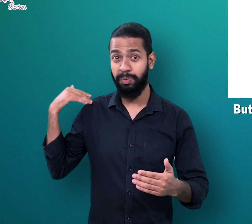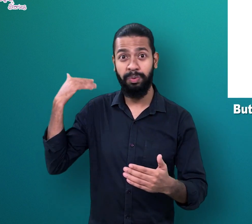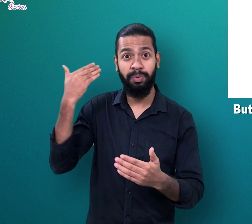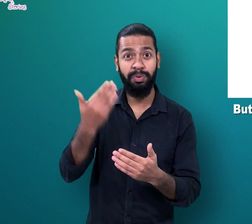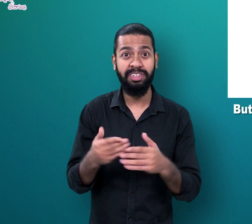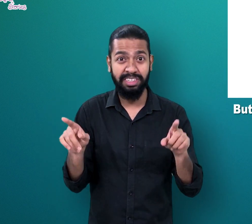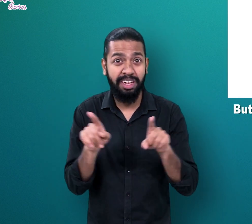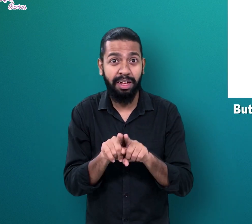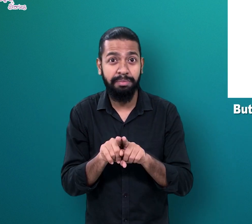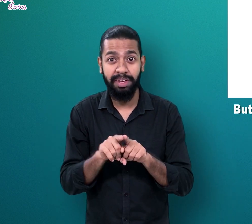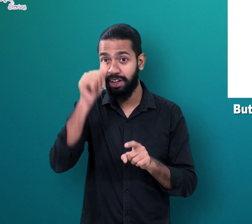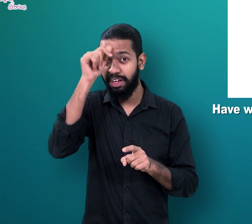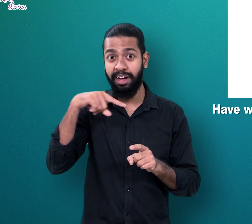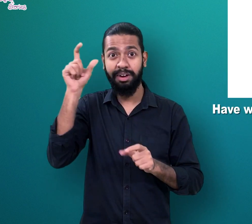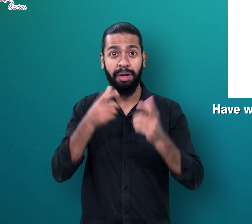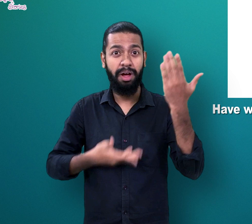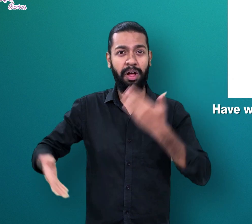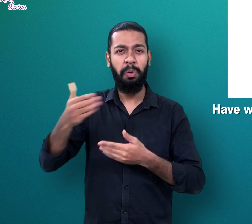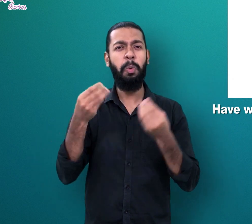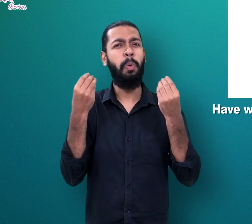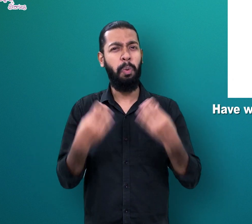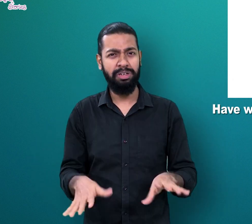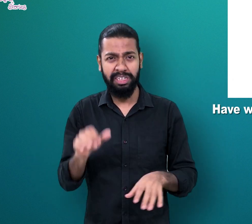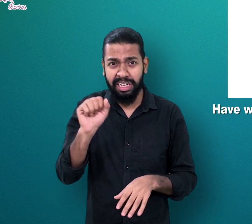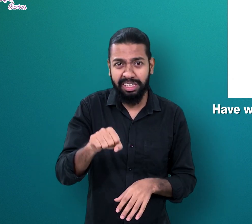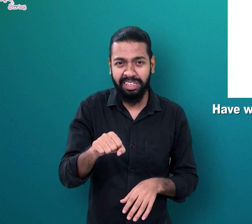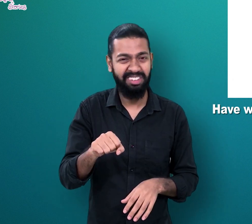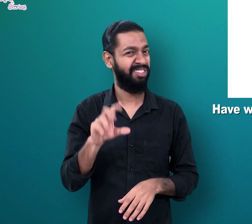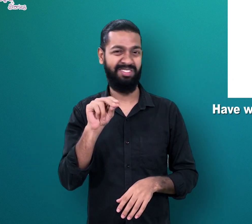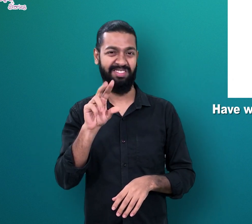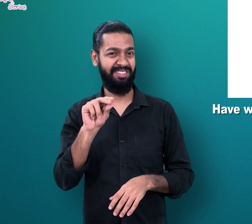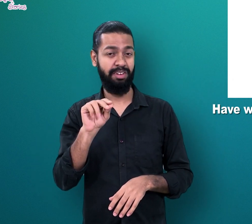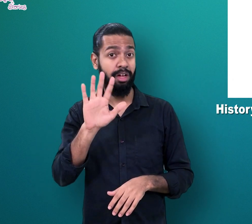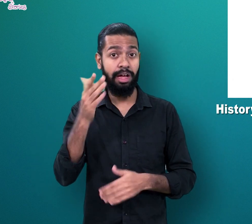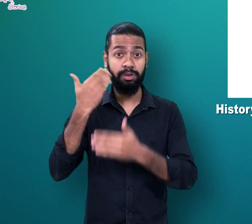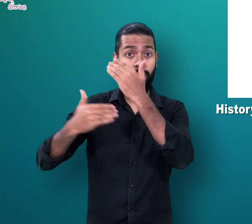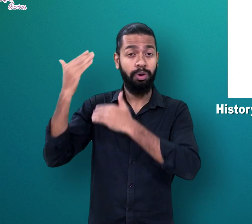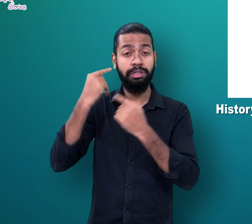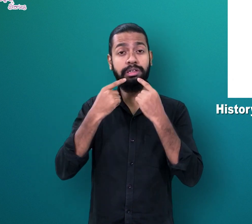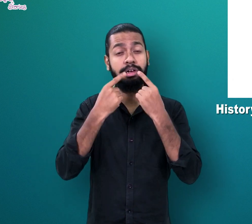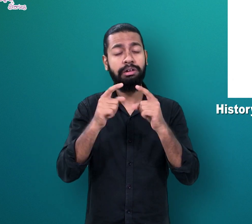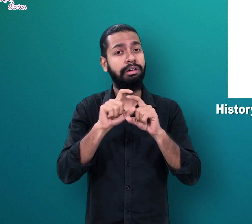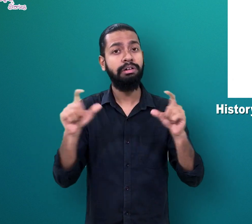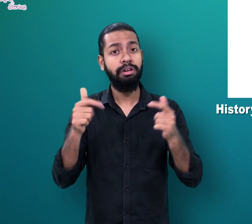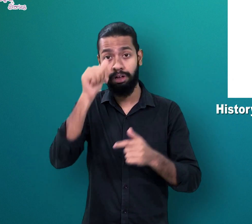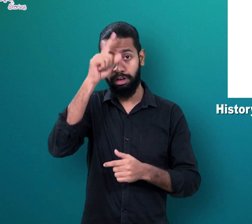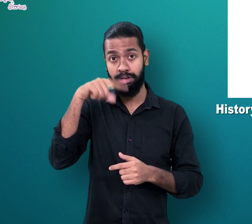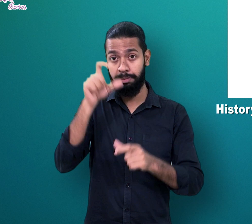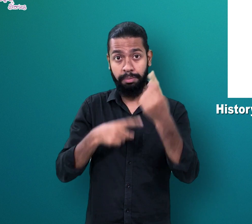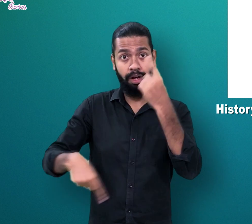But has it always been like this? Have we Indians always been wasteful? No. History tells us that Indians